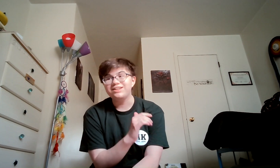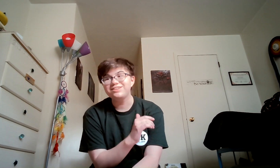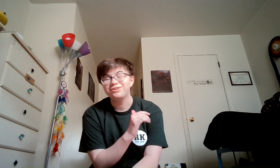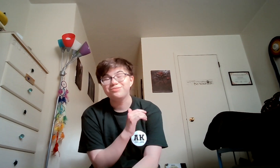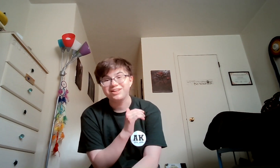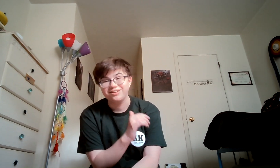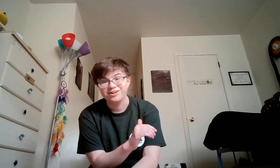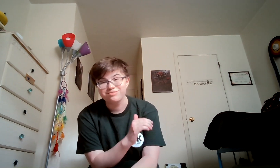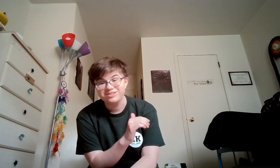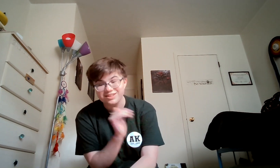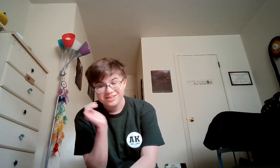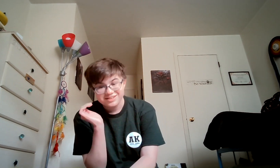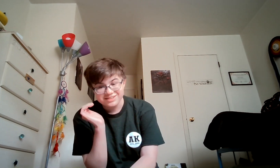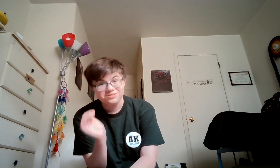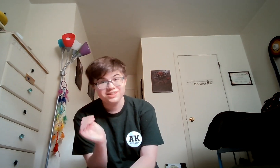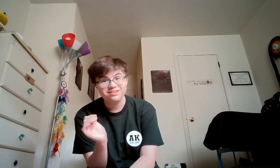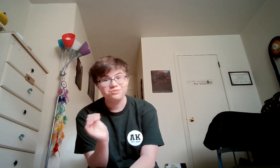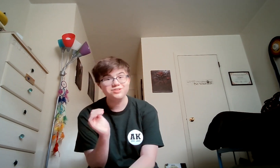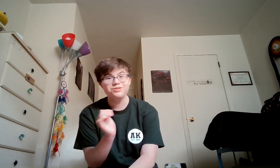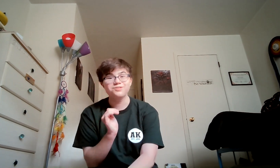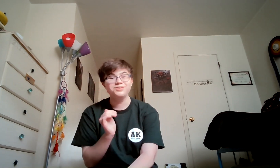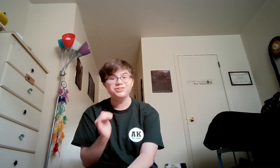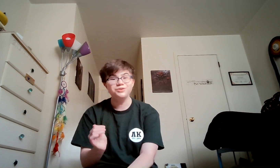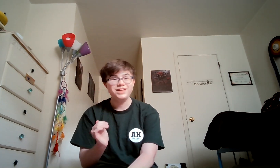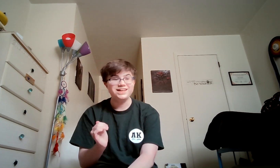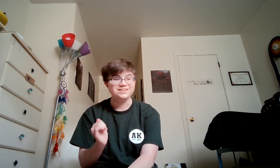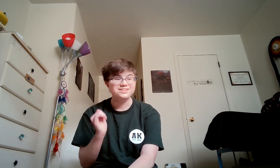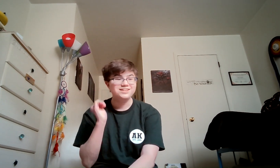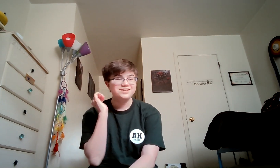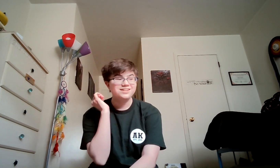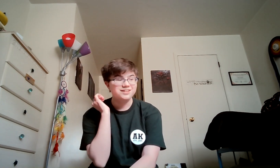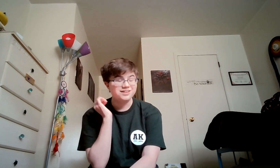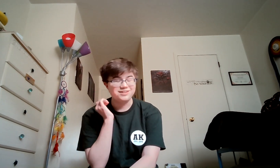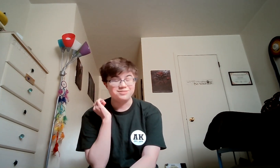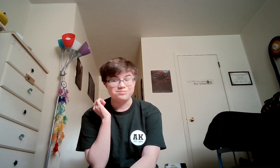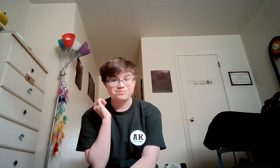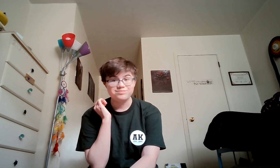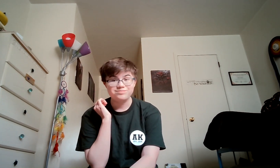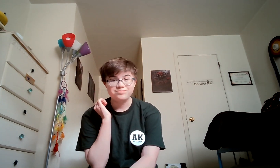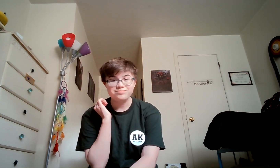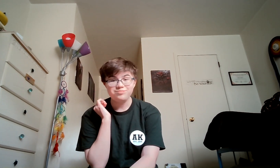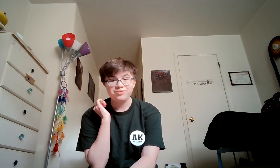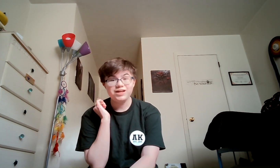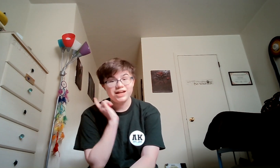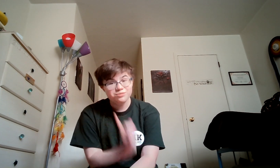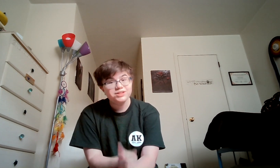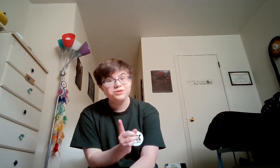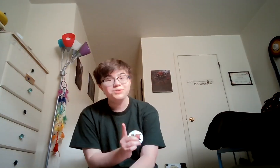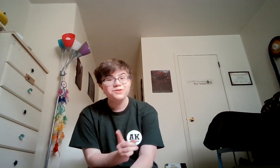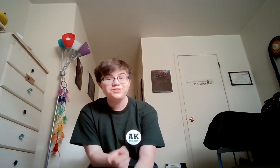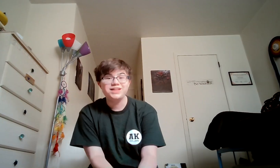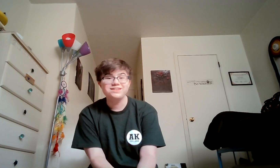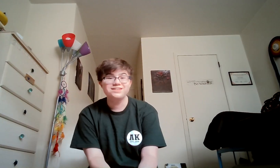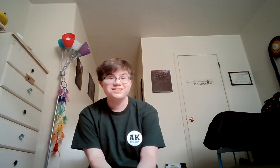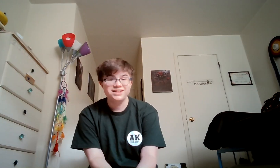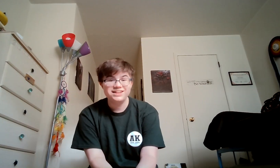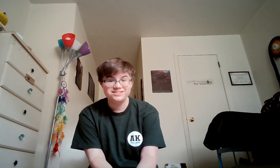So my arms, like I said, were sore for like 2 days. And I really hope we don't do that again